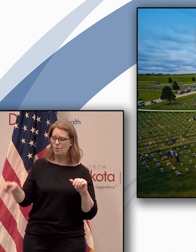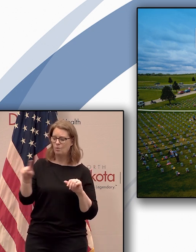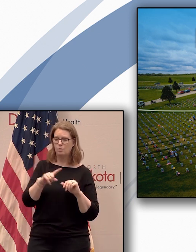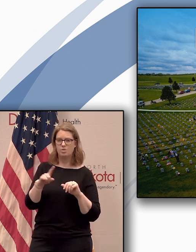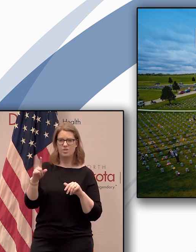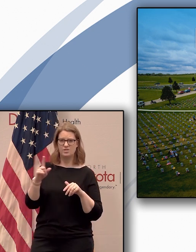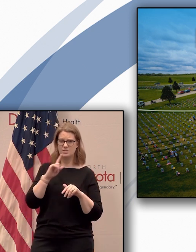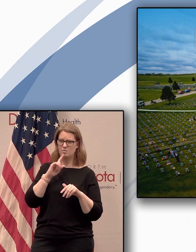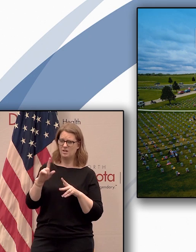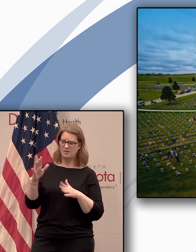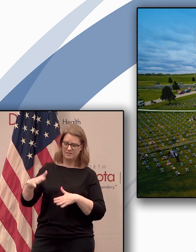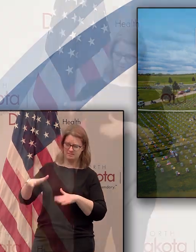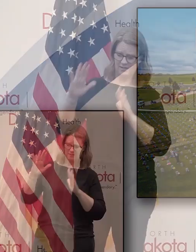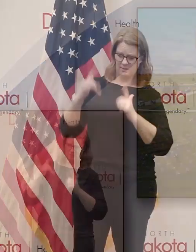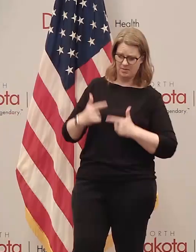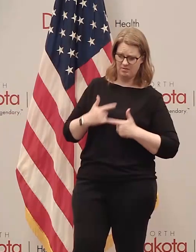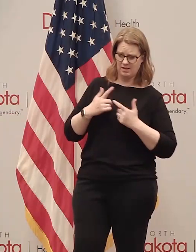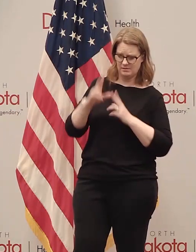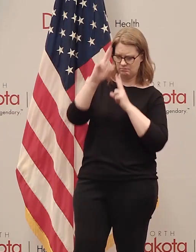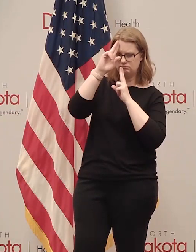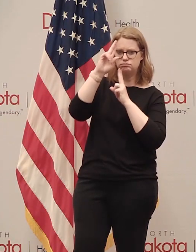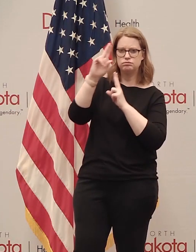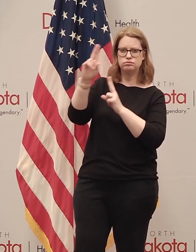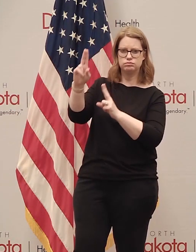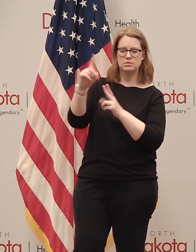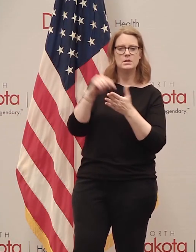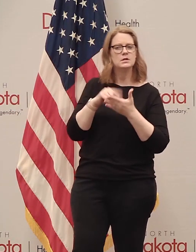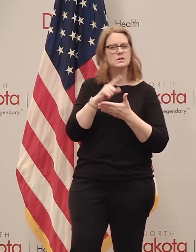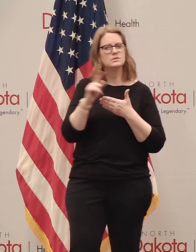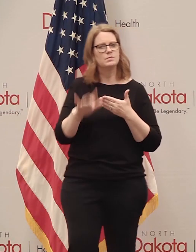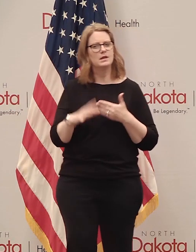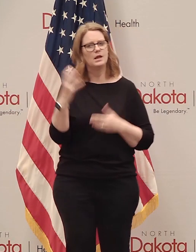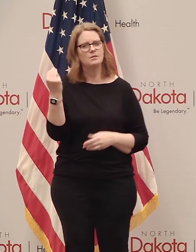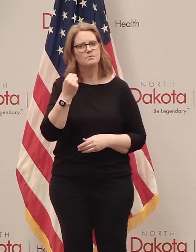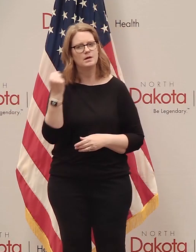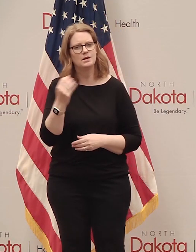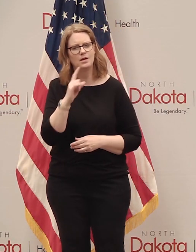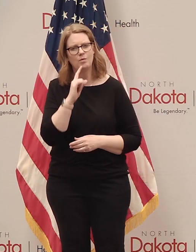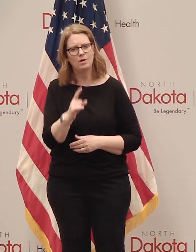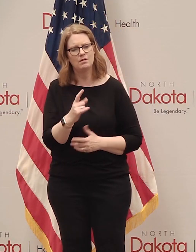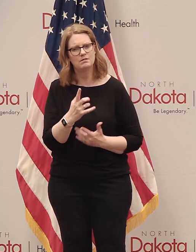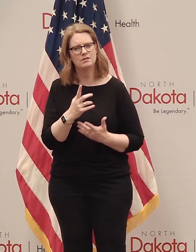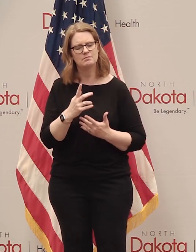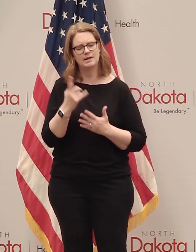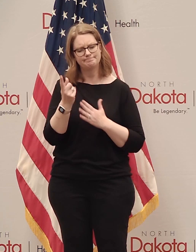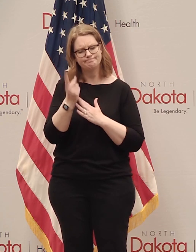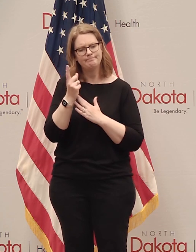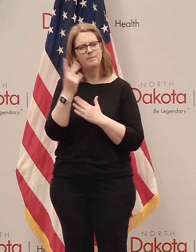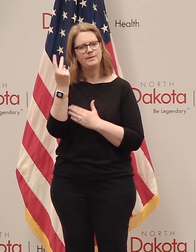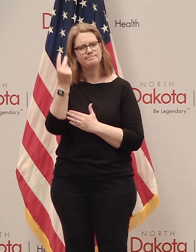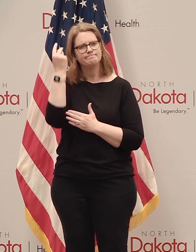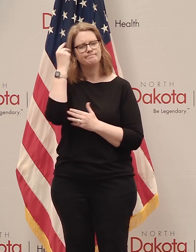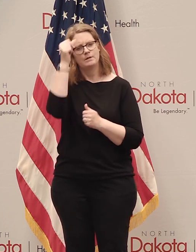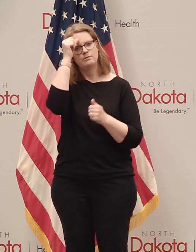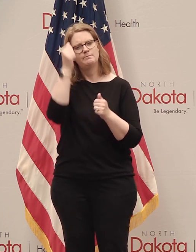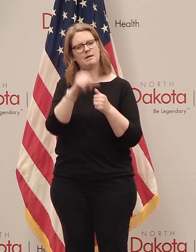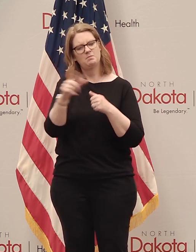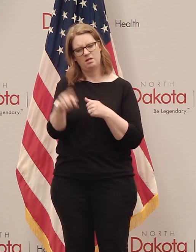ultimate sacrifice. This weekend and on Monday, we encourage you to take some time and remember and honor those brave souls whose